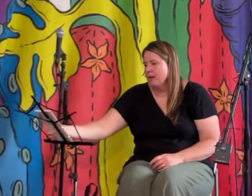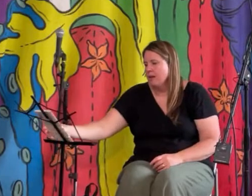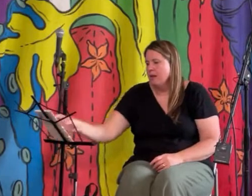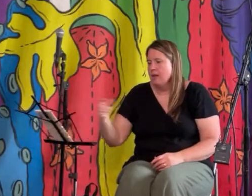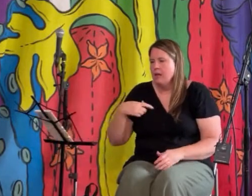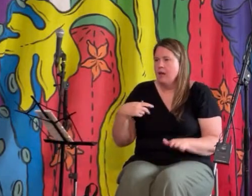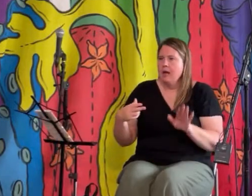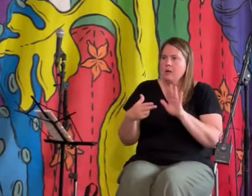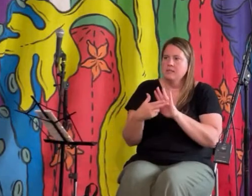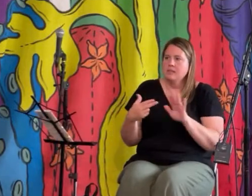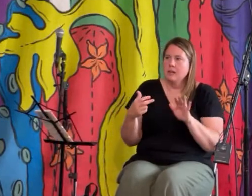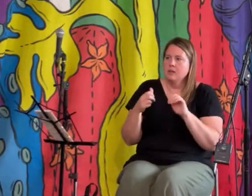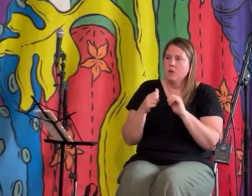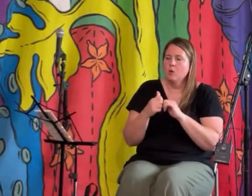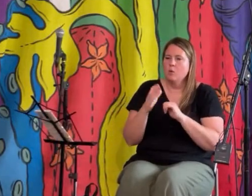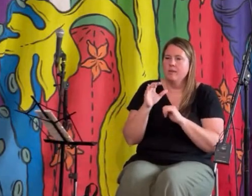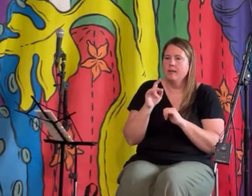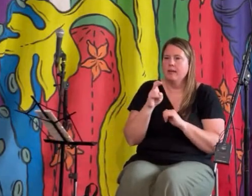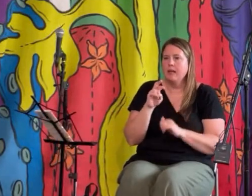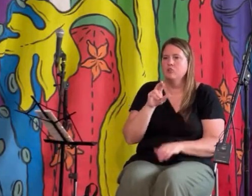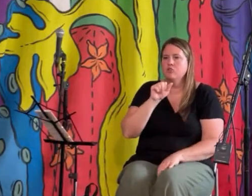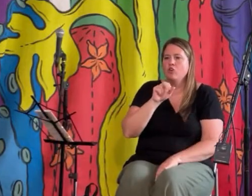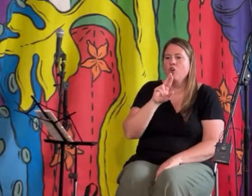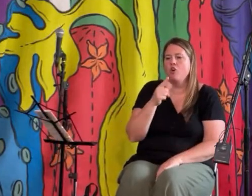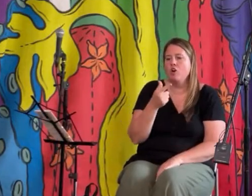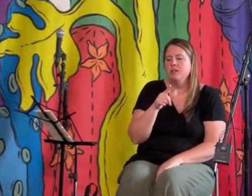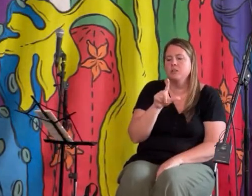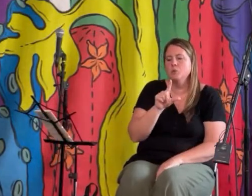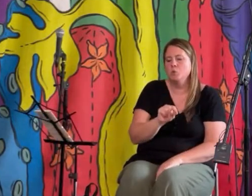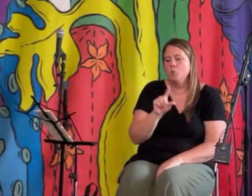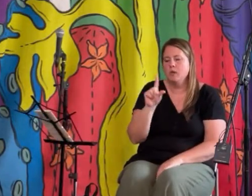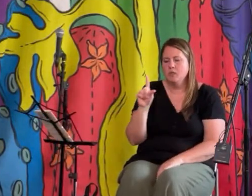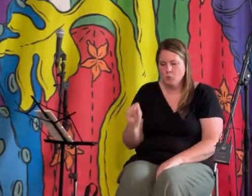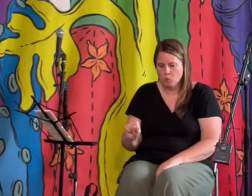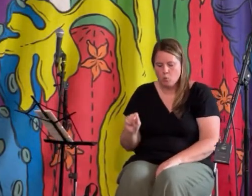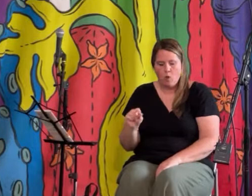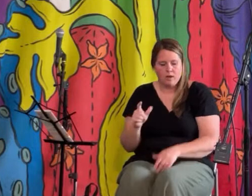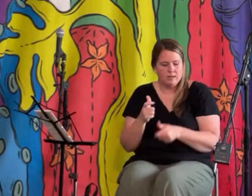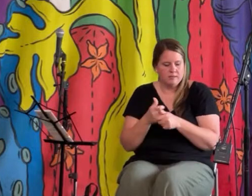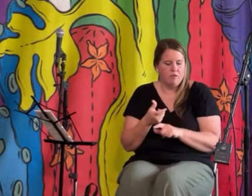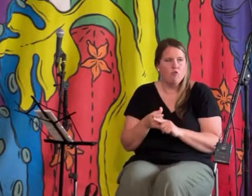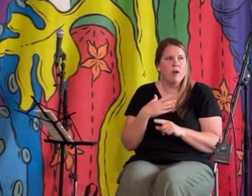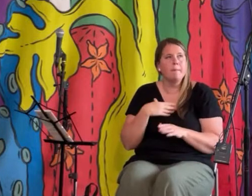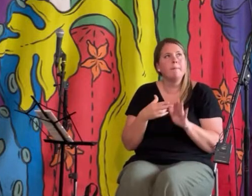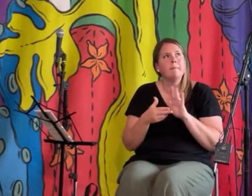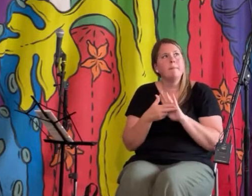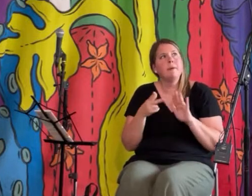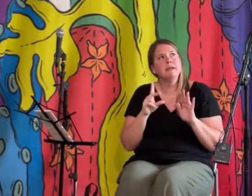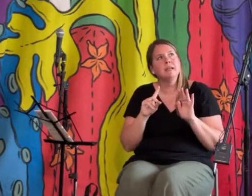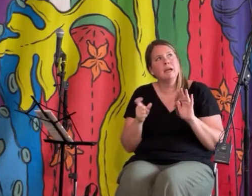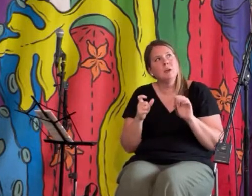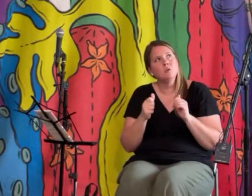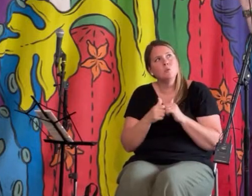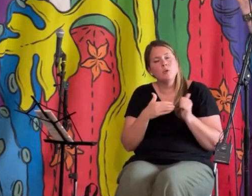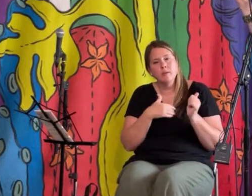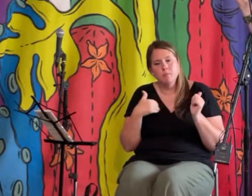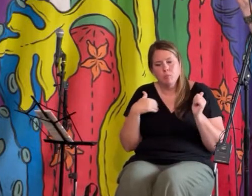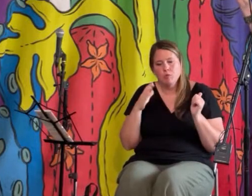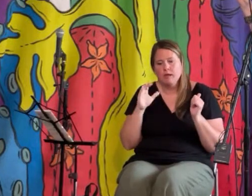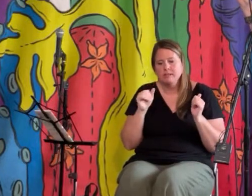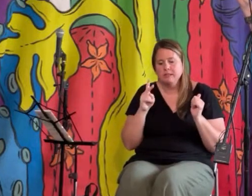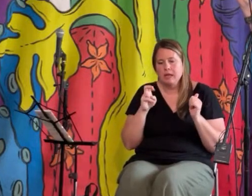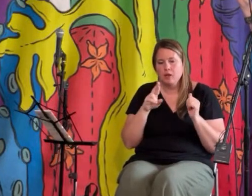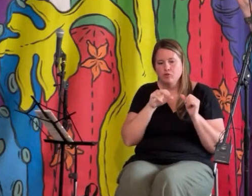was diagnosed with cancer in August 2020. So this follows from my diagnosis with breast cancer through